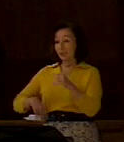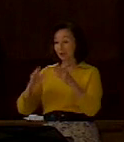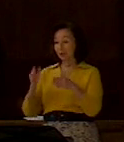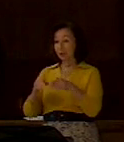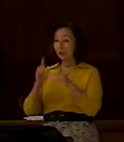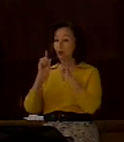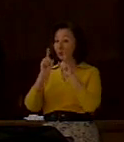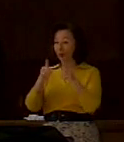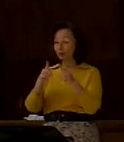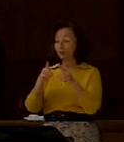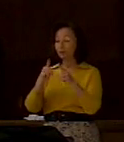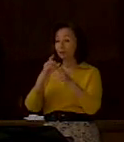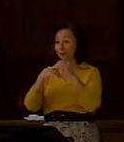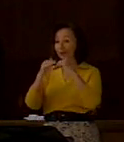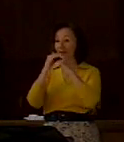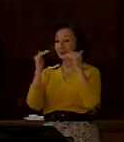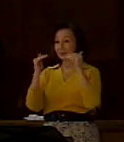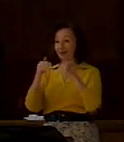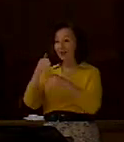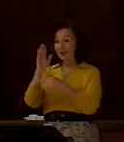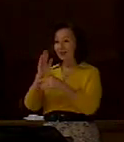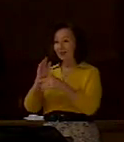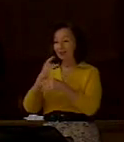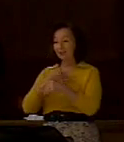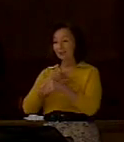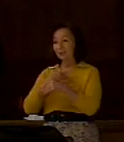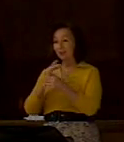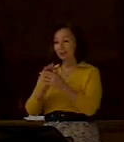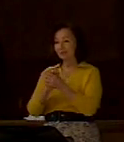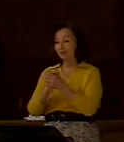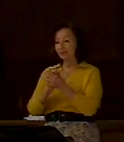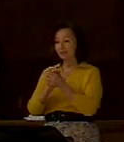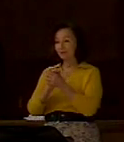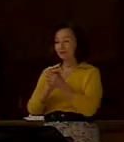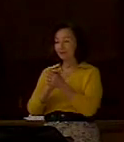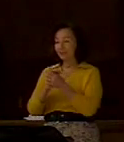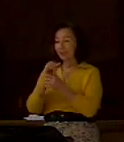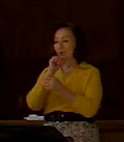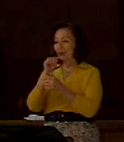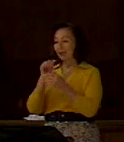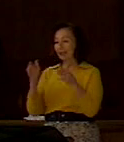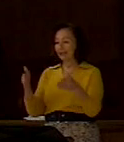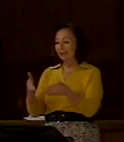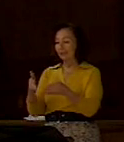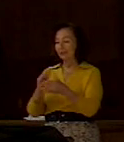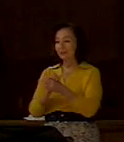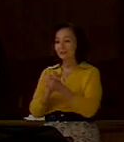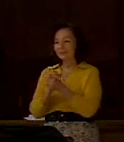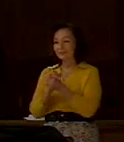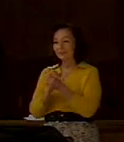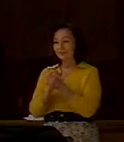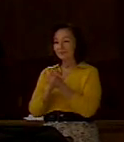to heaven. God is in your heart, and he won't leave.